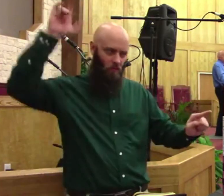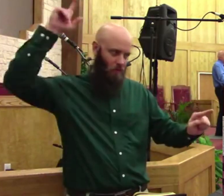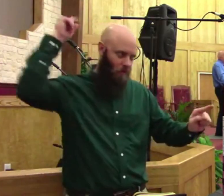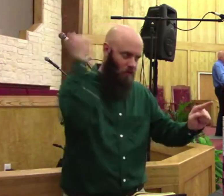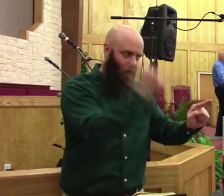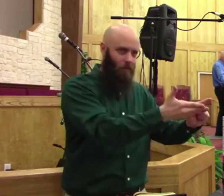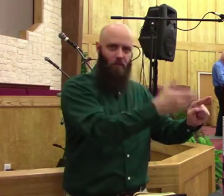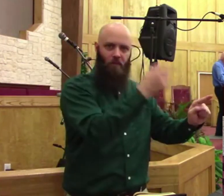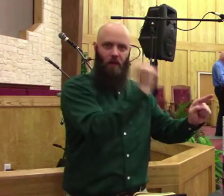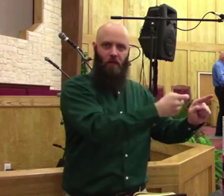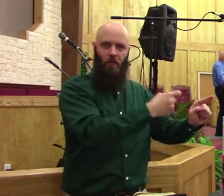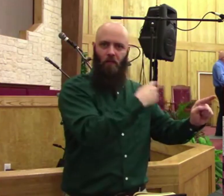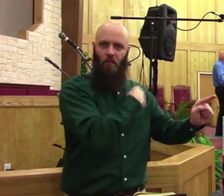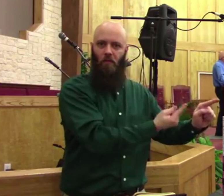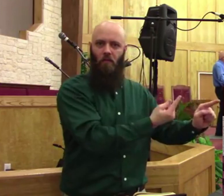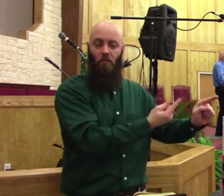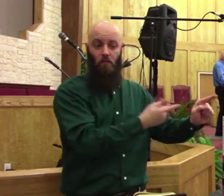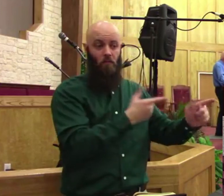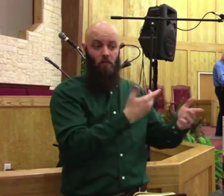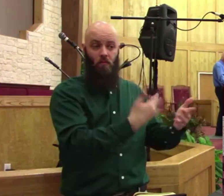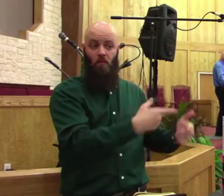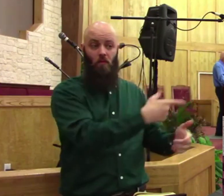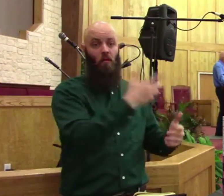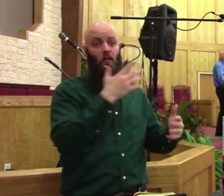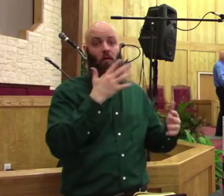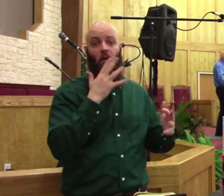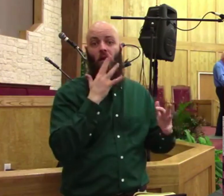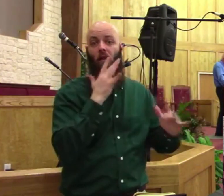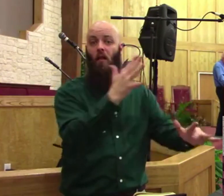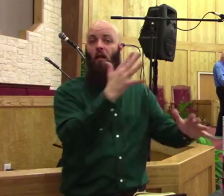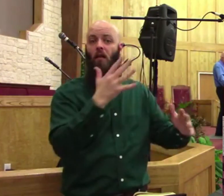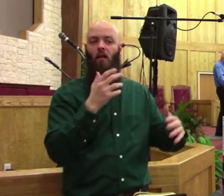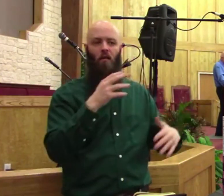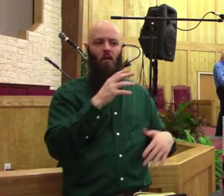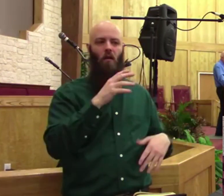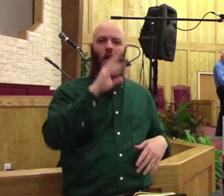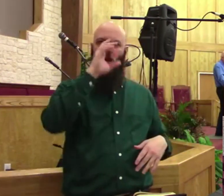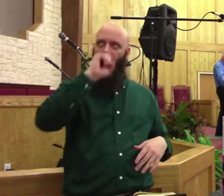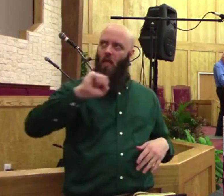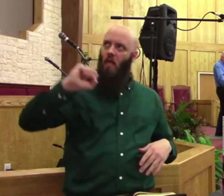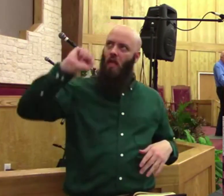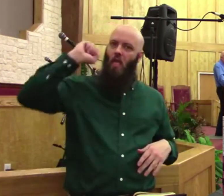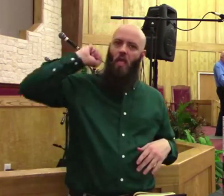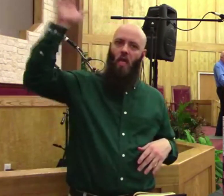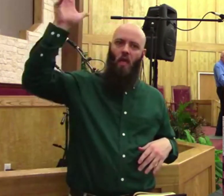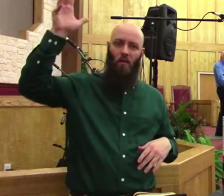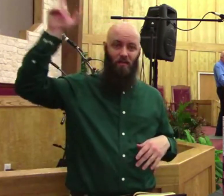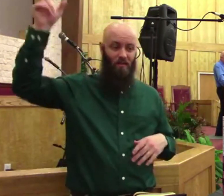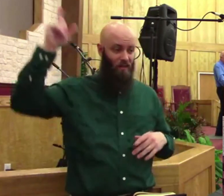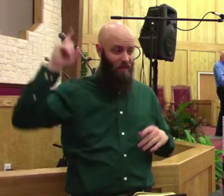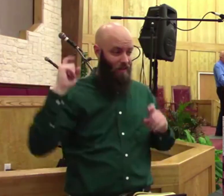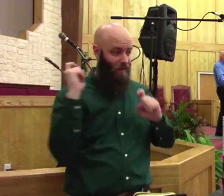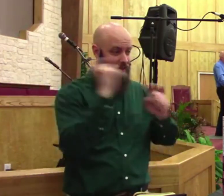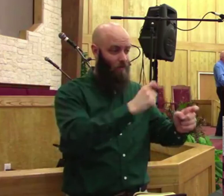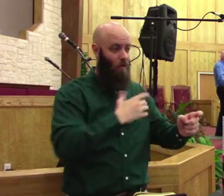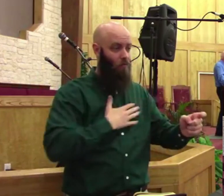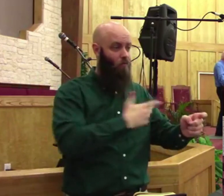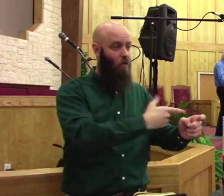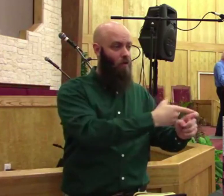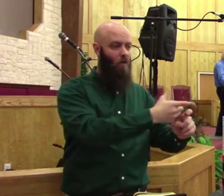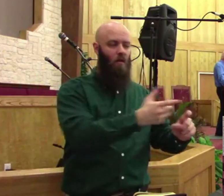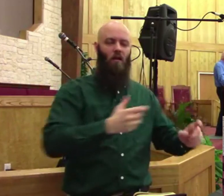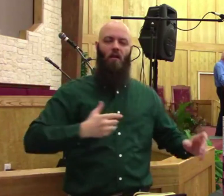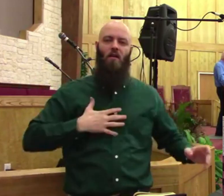to sing or to proclaim the blasphemies against God, the very